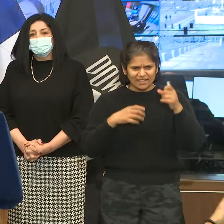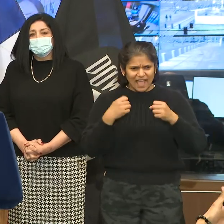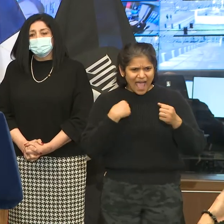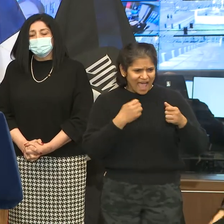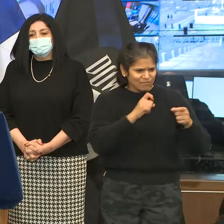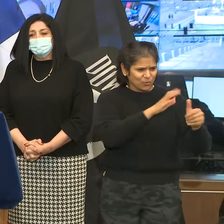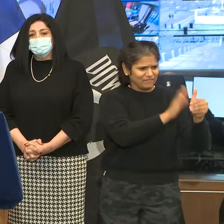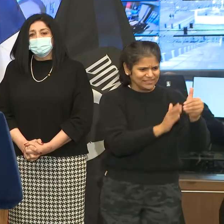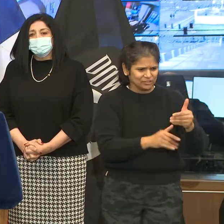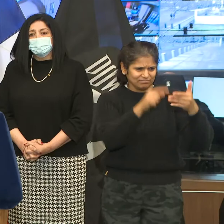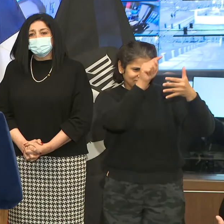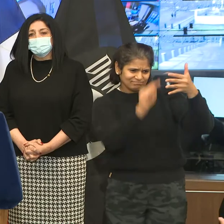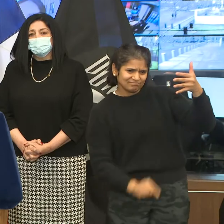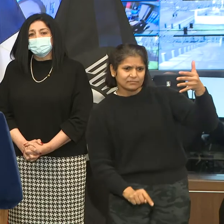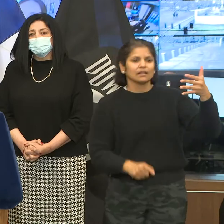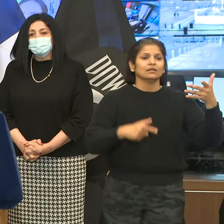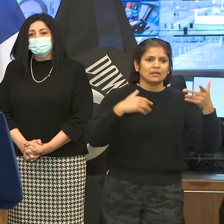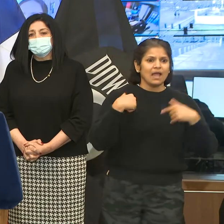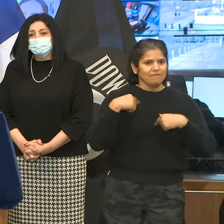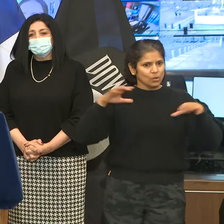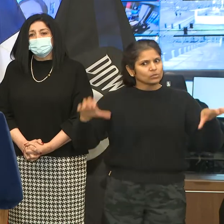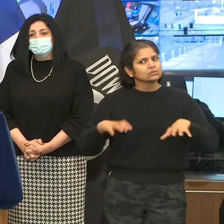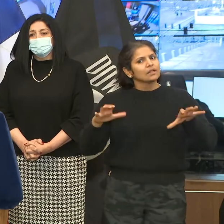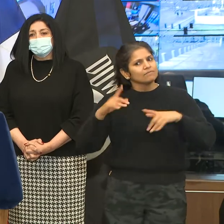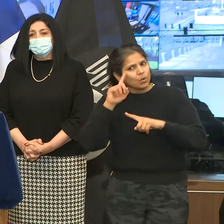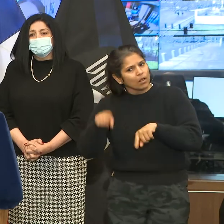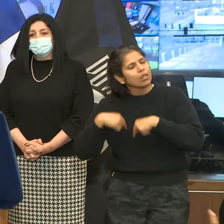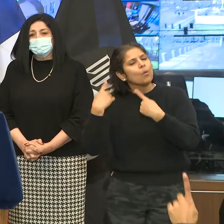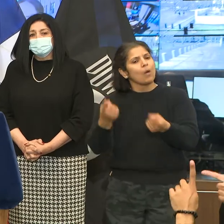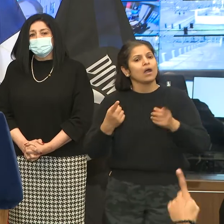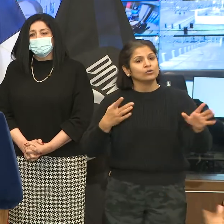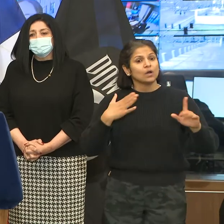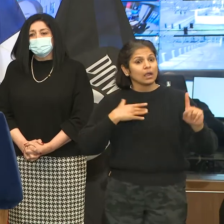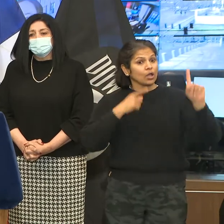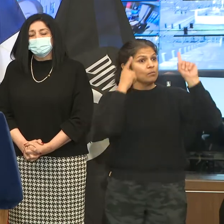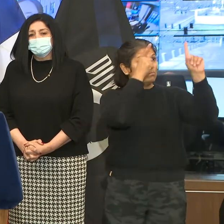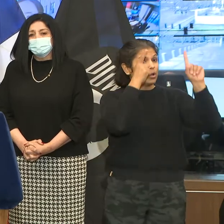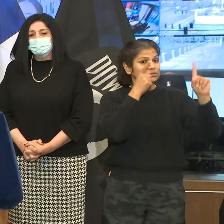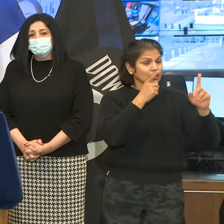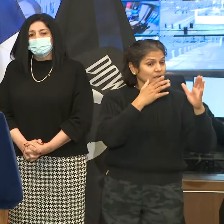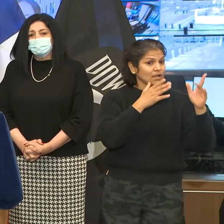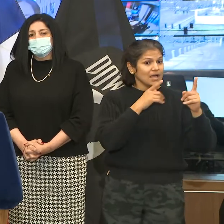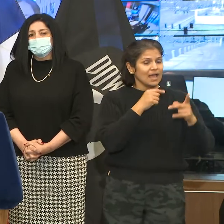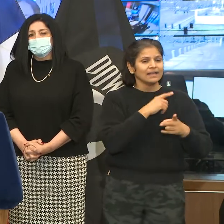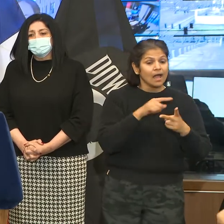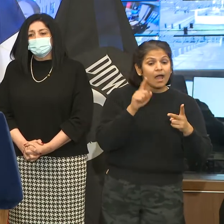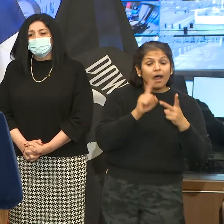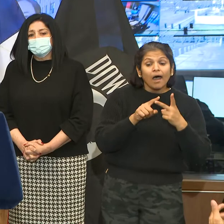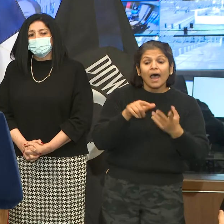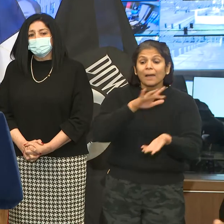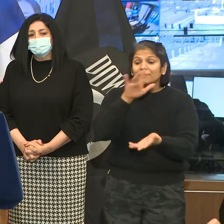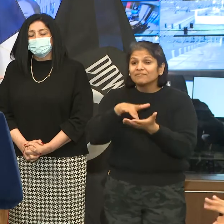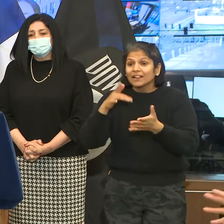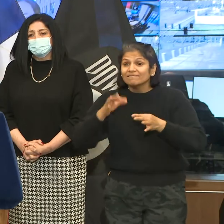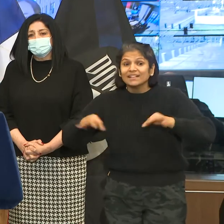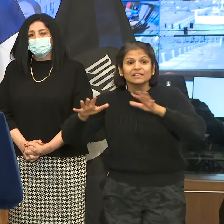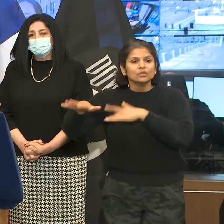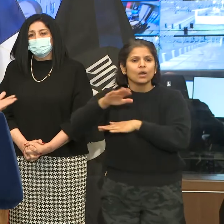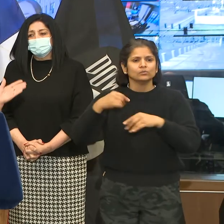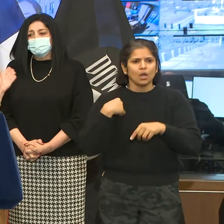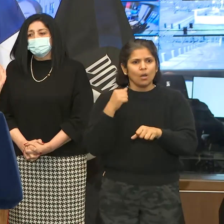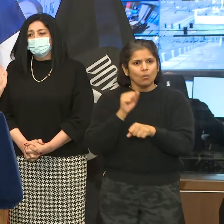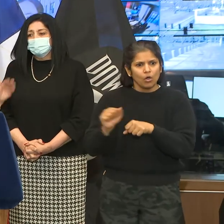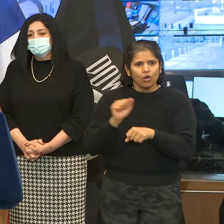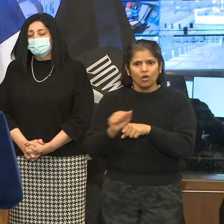time. Our mission and our core values would not be complete without the dedication and the hard work of our staff. Many who are